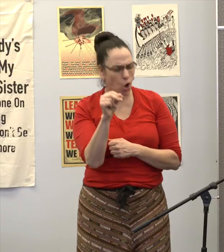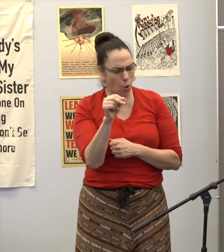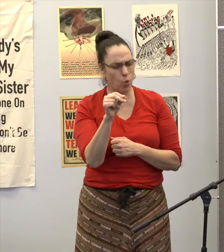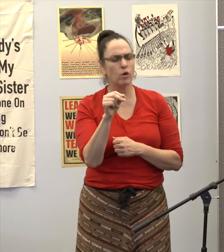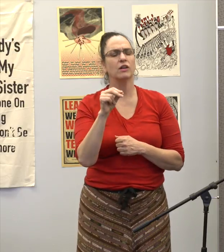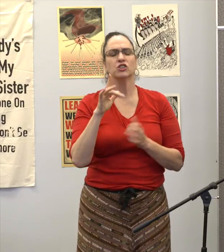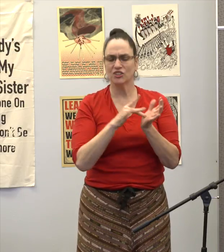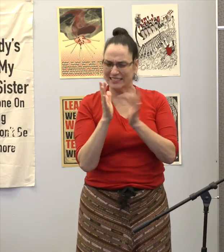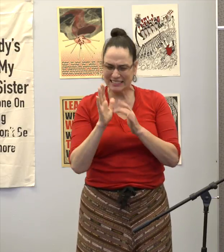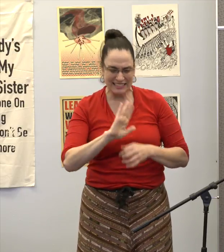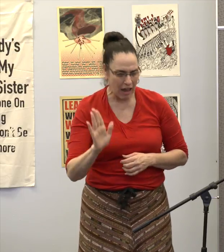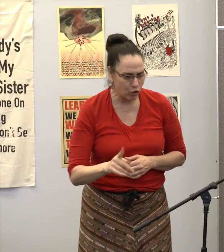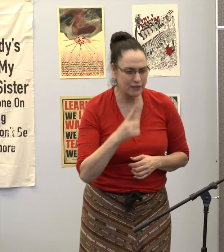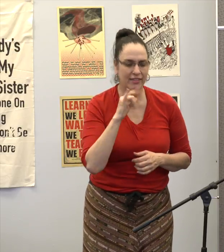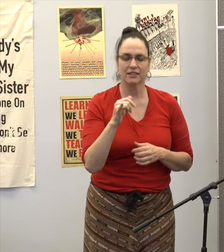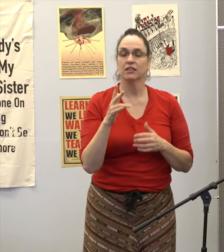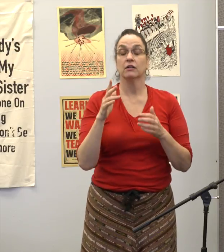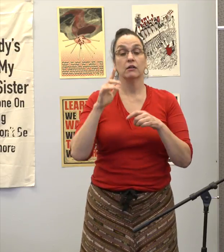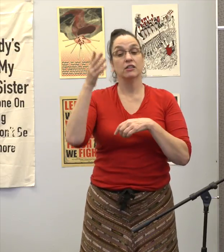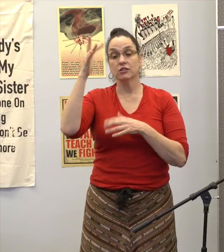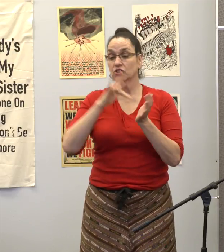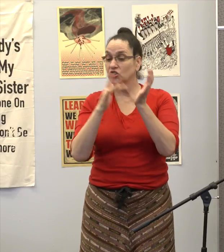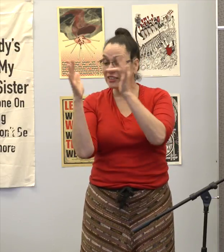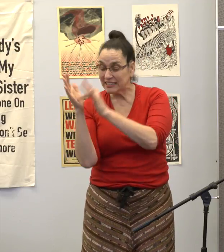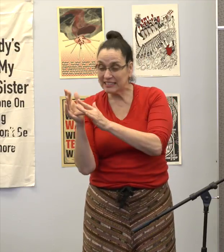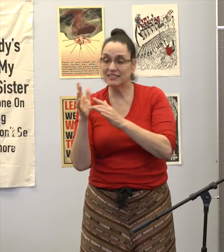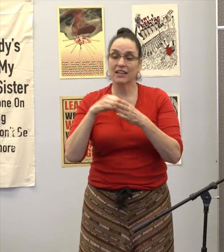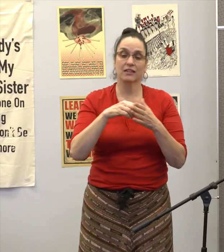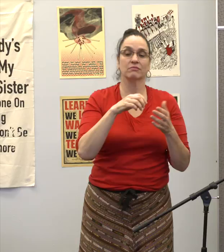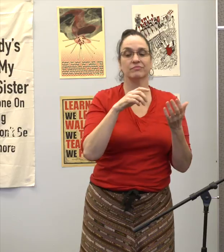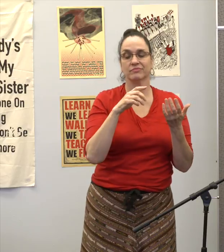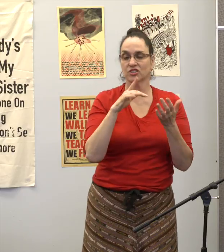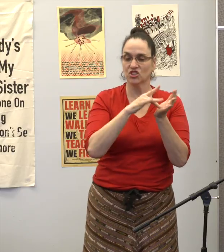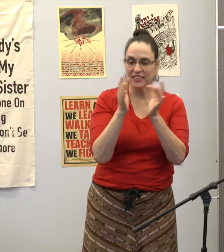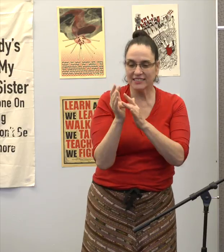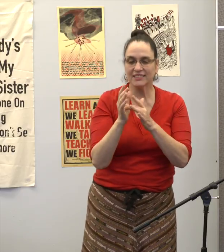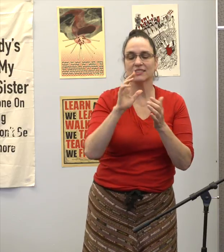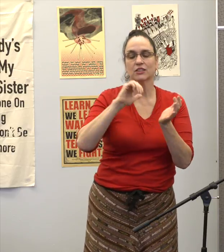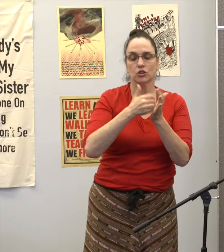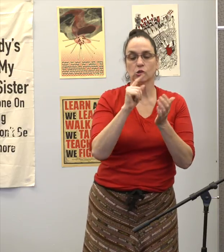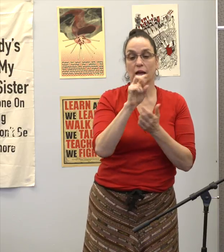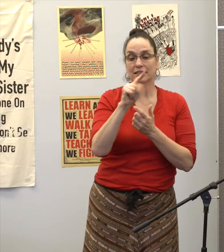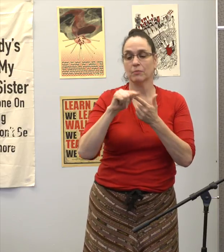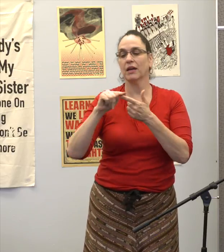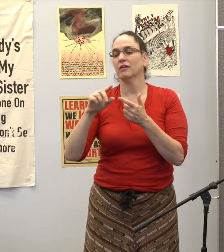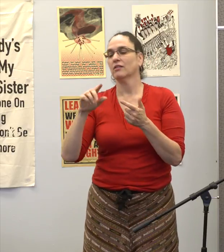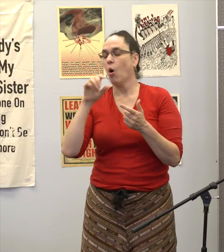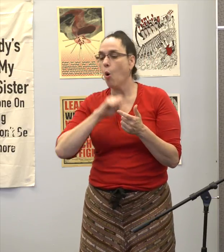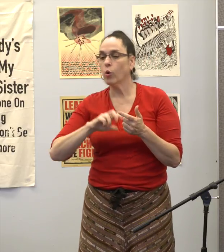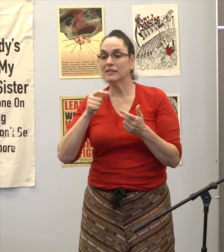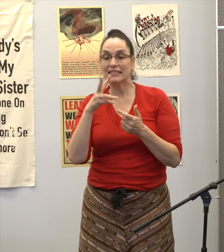New Testament, for God in the Old Testament that's honored by Muslim, Jews, and Christians, healing is a